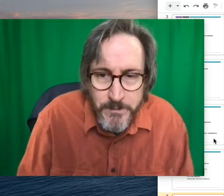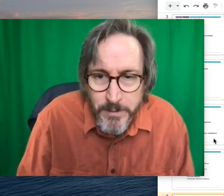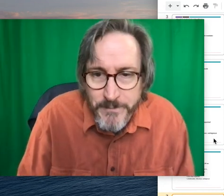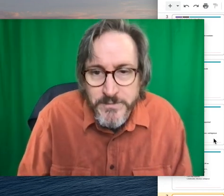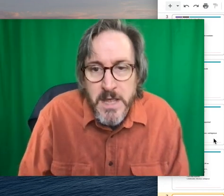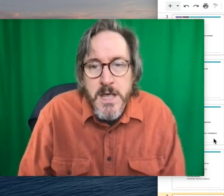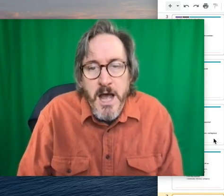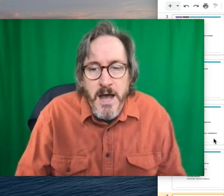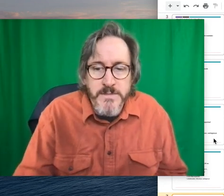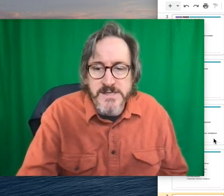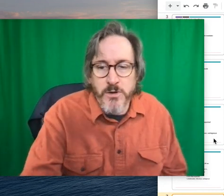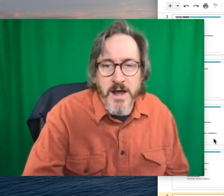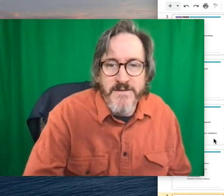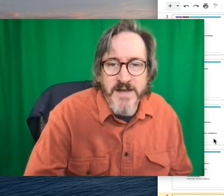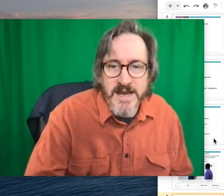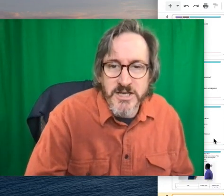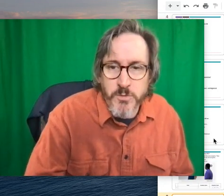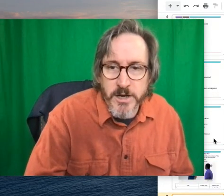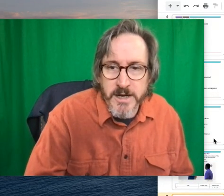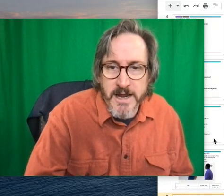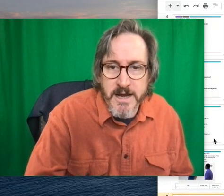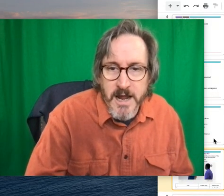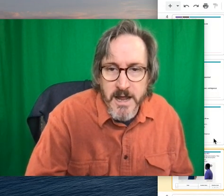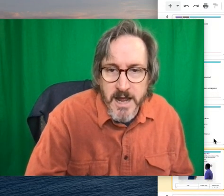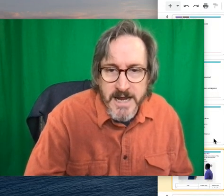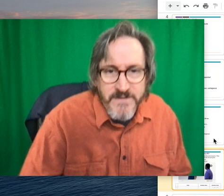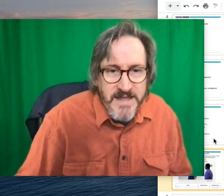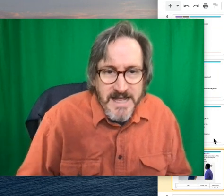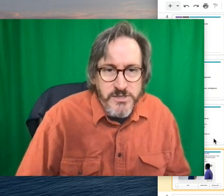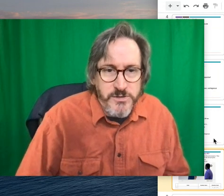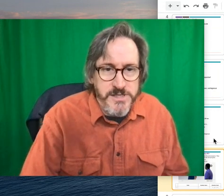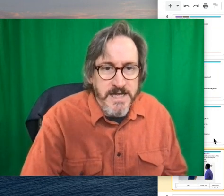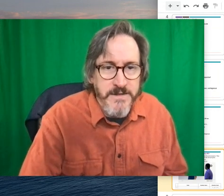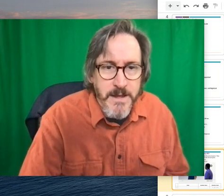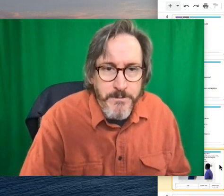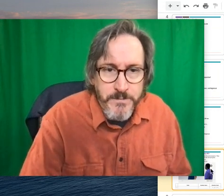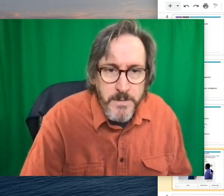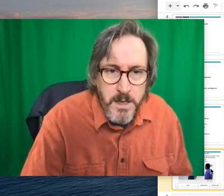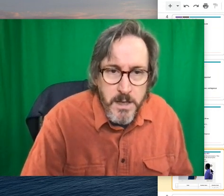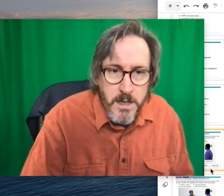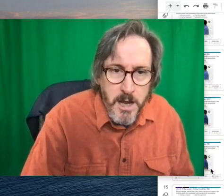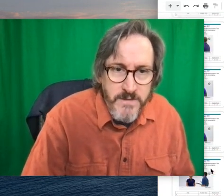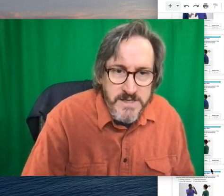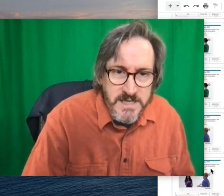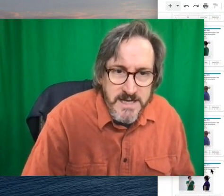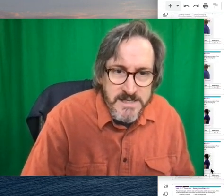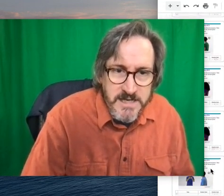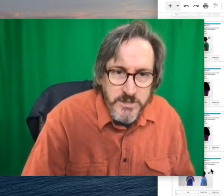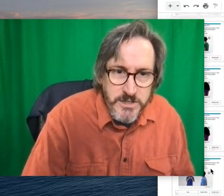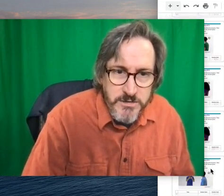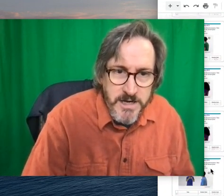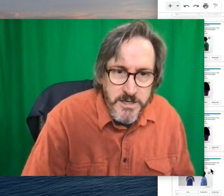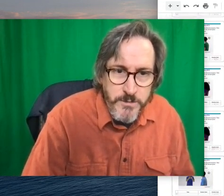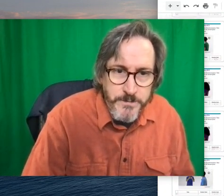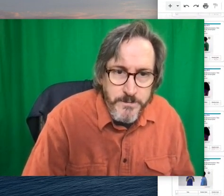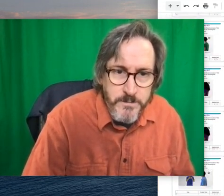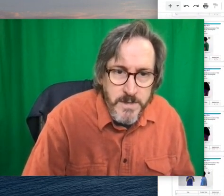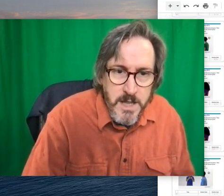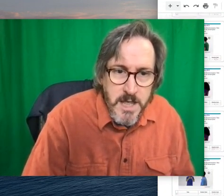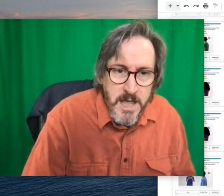or whatever. But so I've got each one, and I give the answers in them on the slides, as I usually try